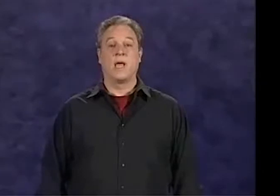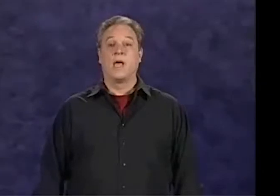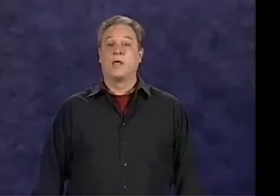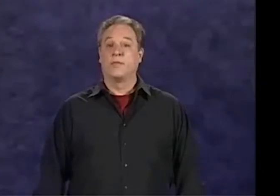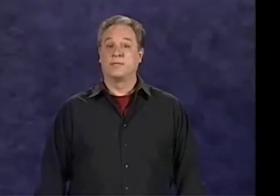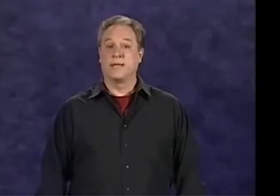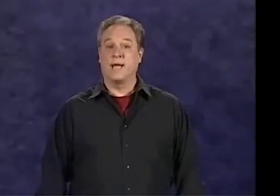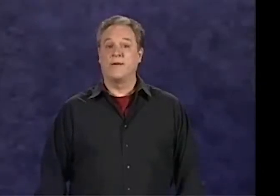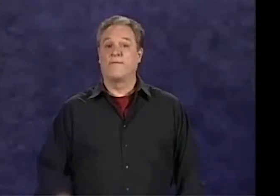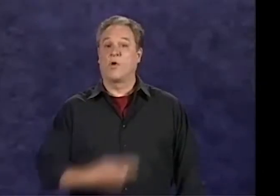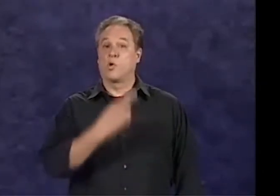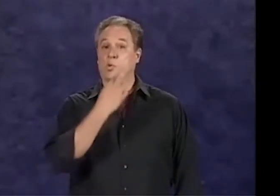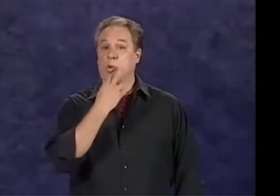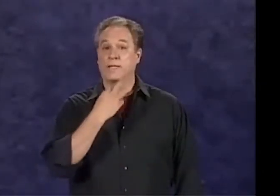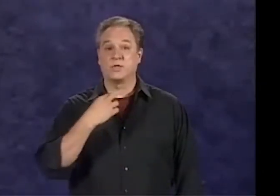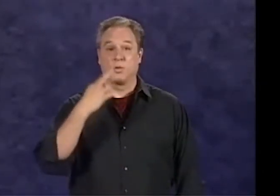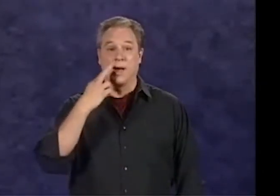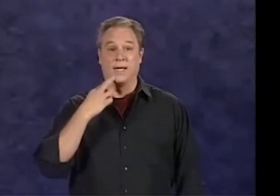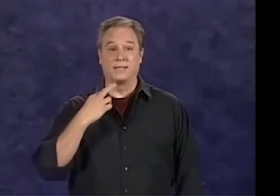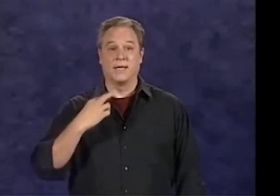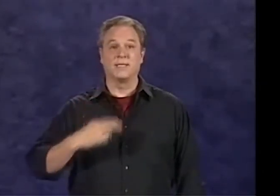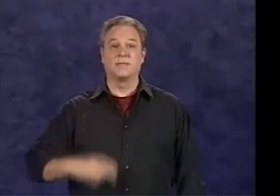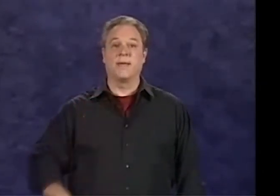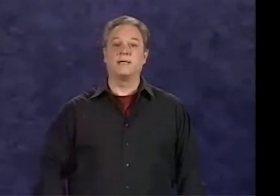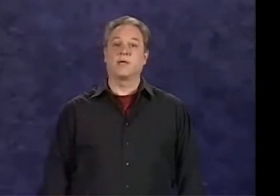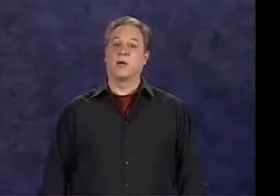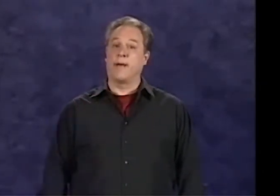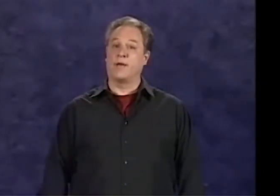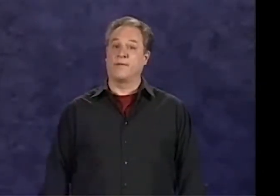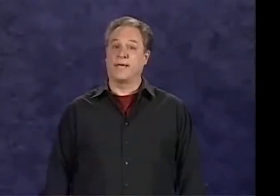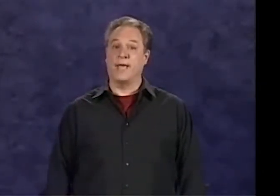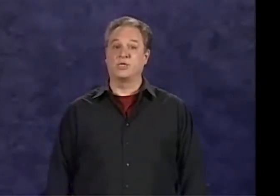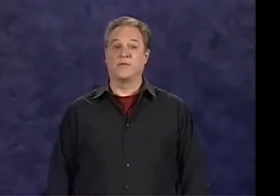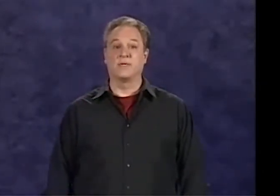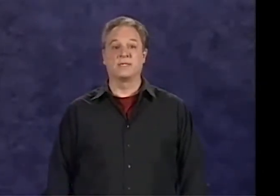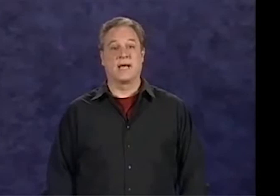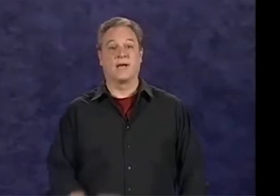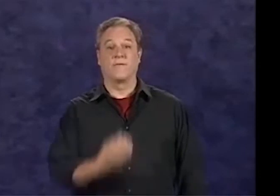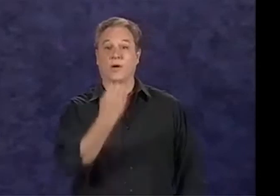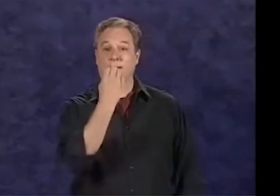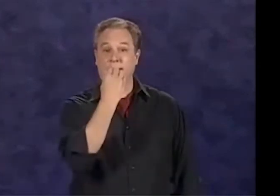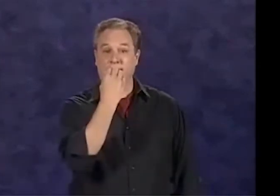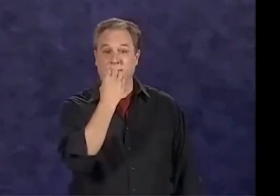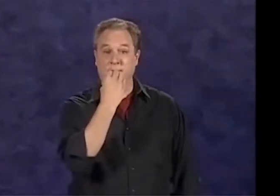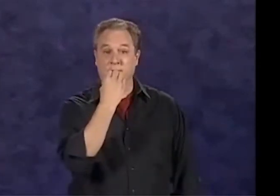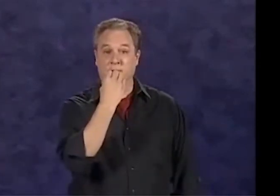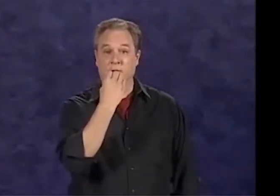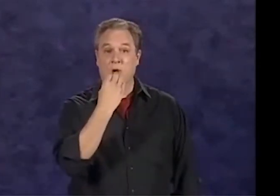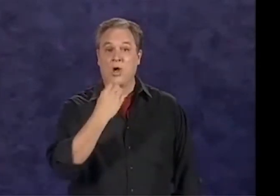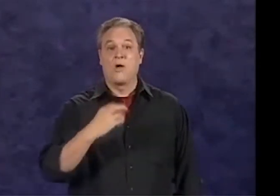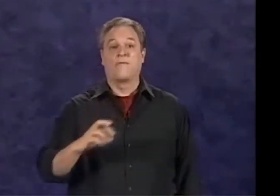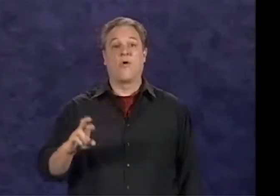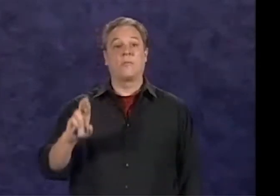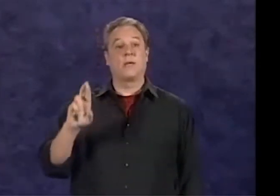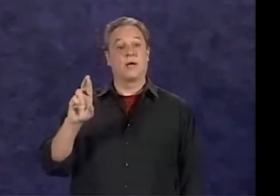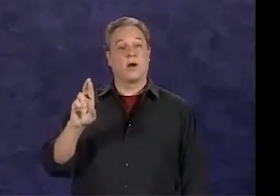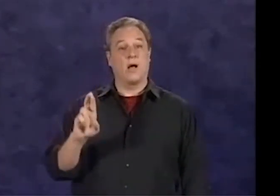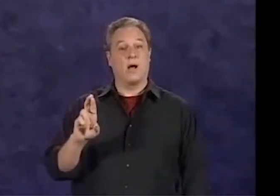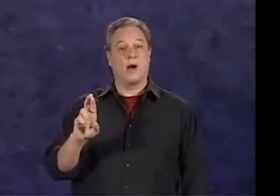The sign for restaurant is based on a modification of the sign for eat. Form the letter R and brush it